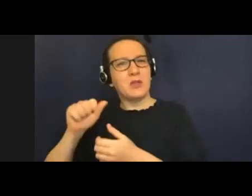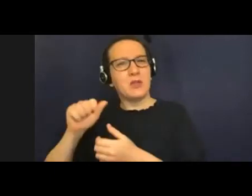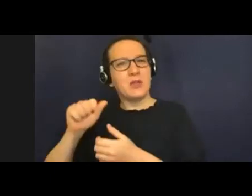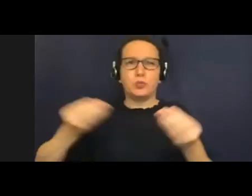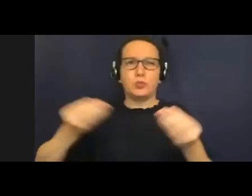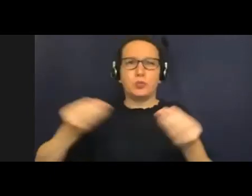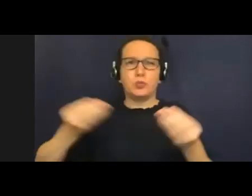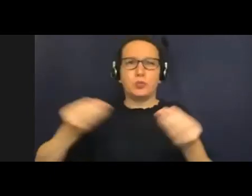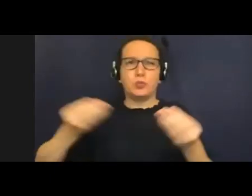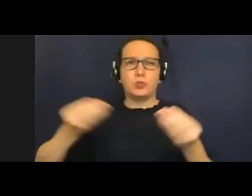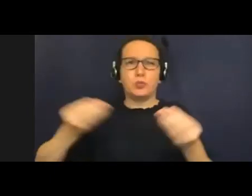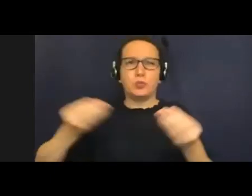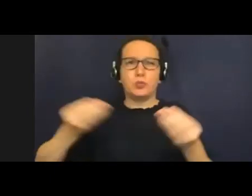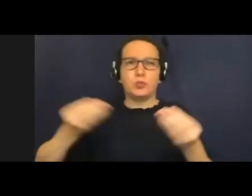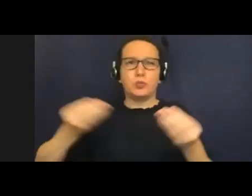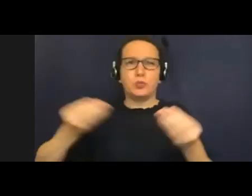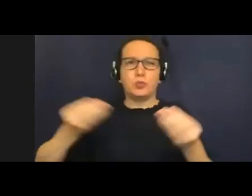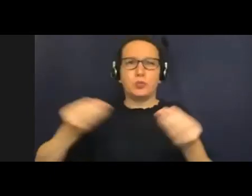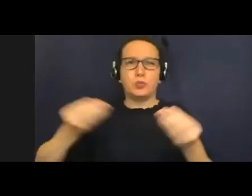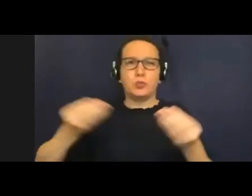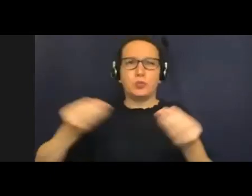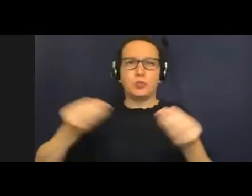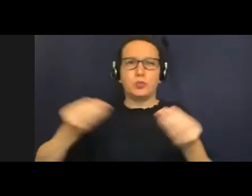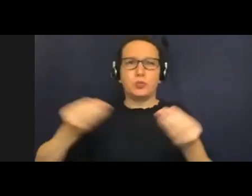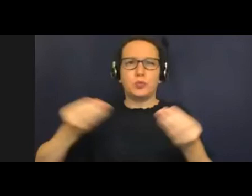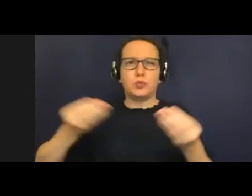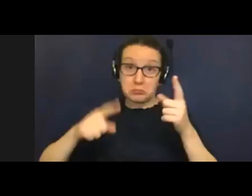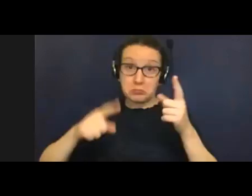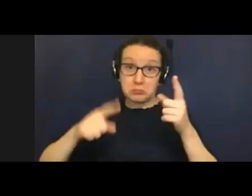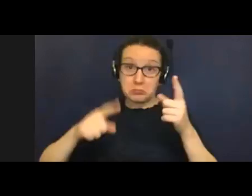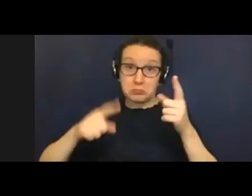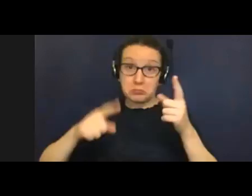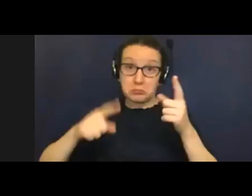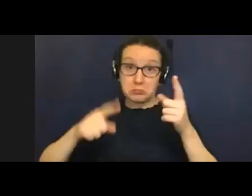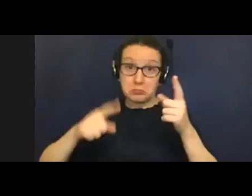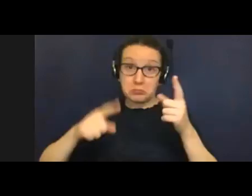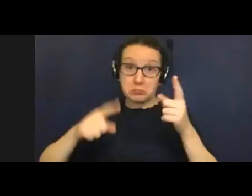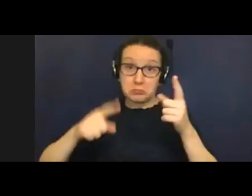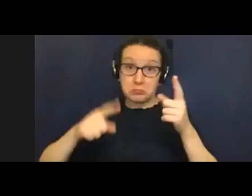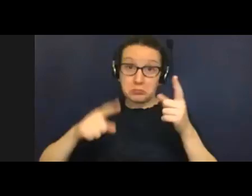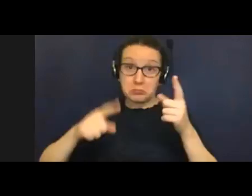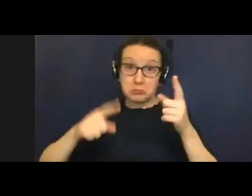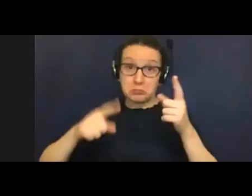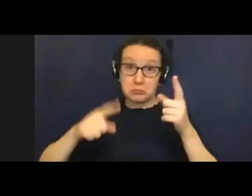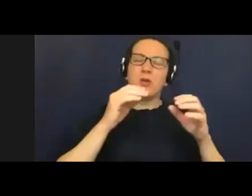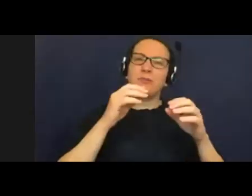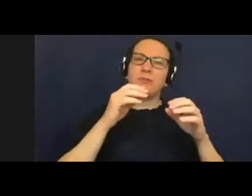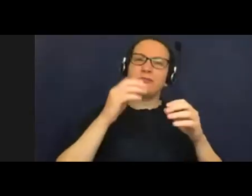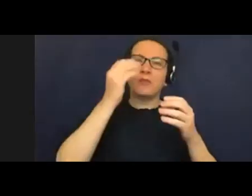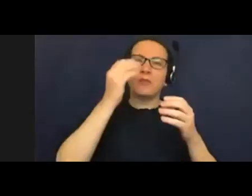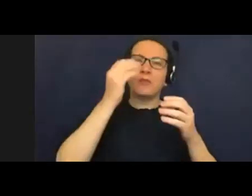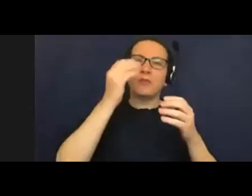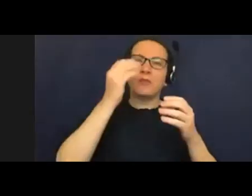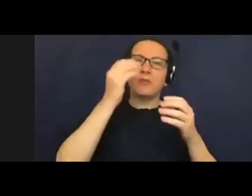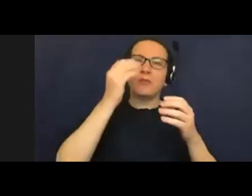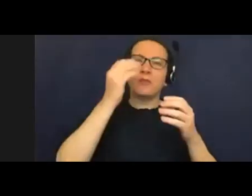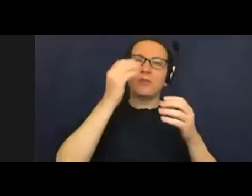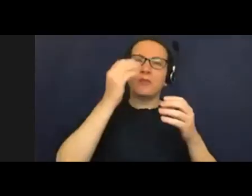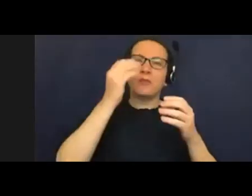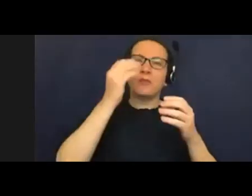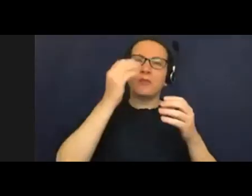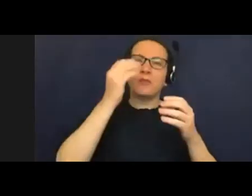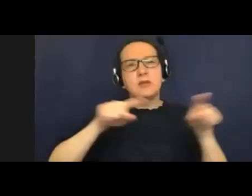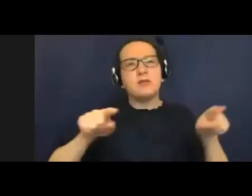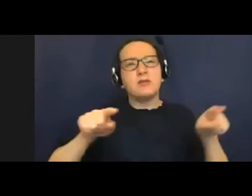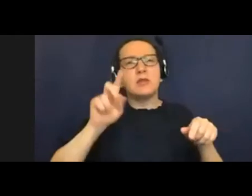and informed voters with different kinds of disabilities about best practices, about